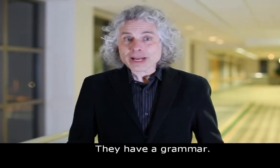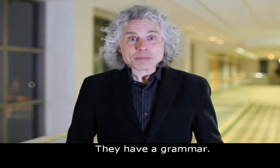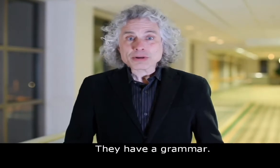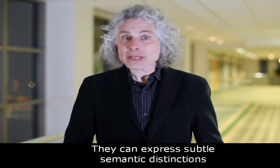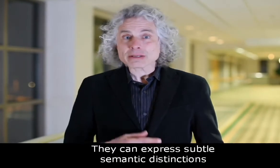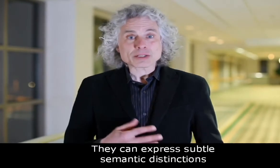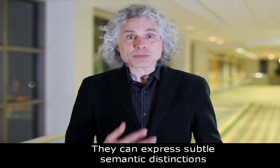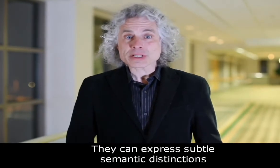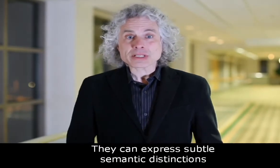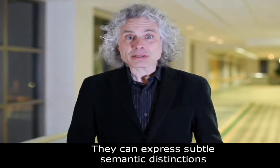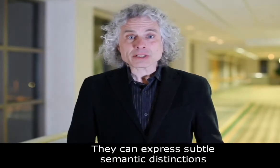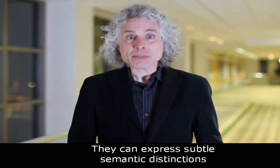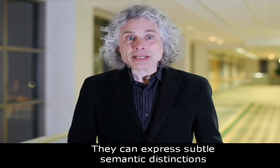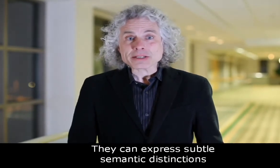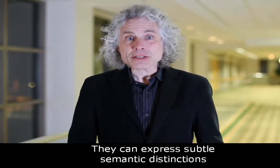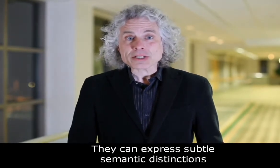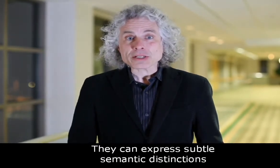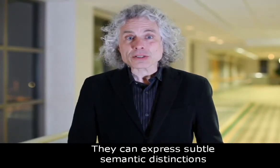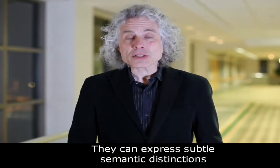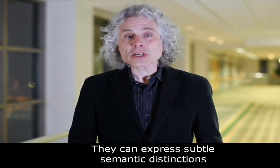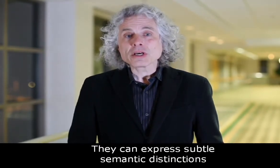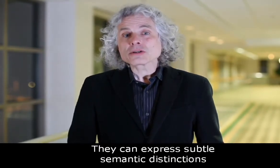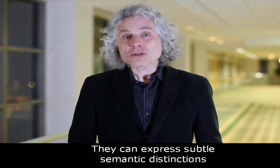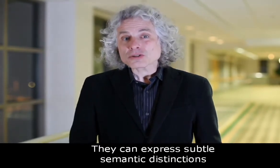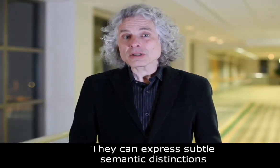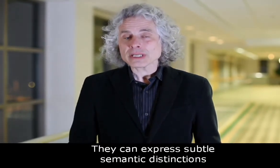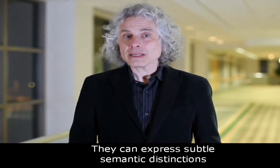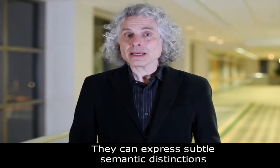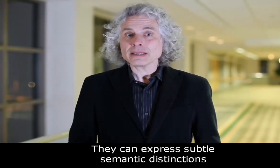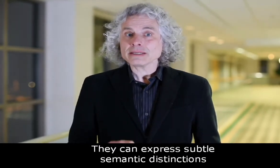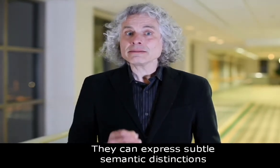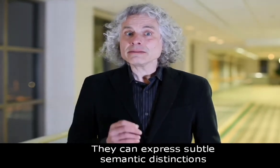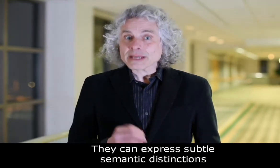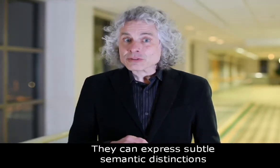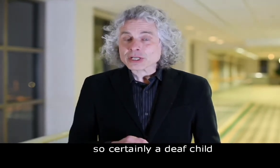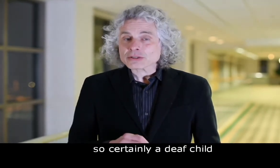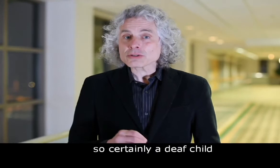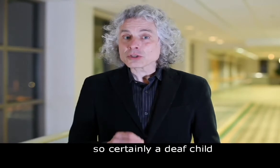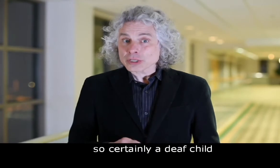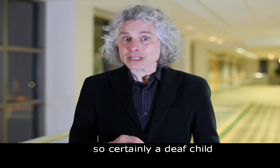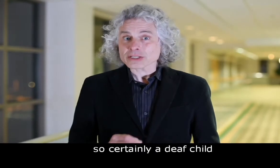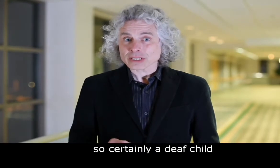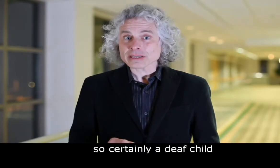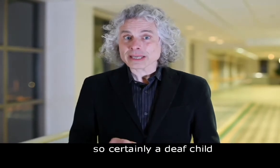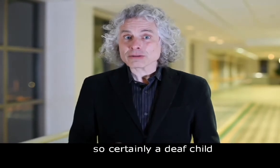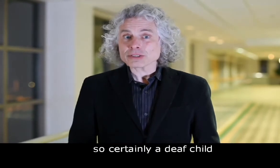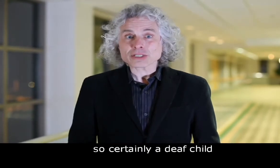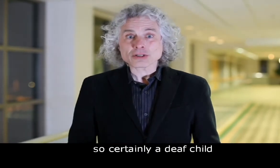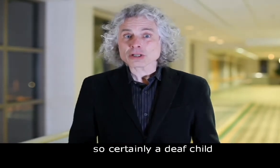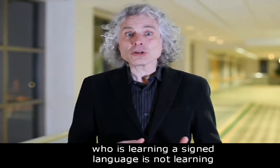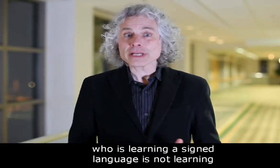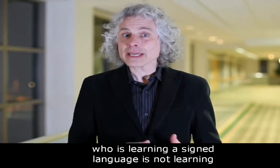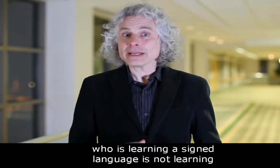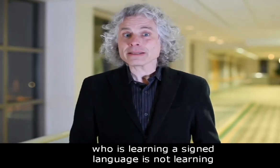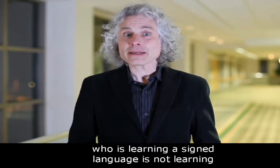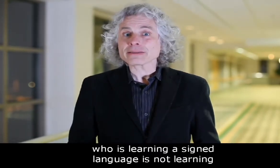grammar. They can express subtle semantic distinctions. So certainly a deaf child who's learning a sign language is not learning anything that